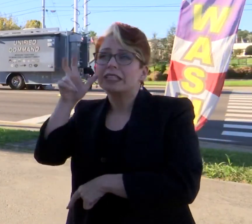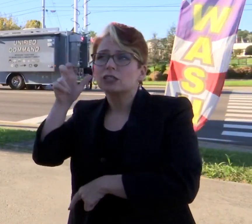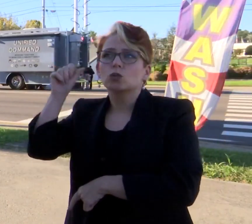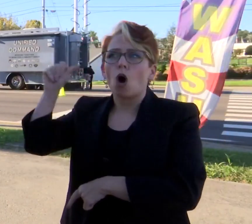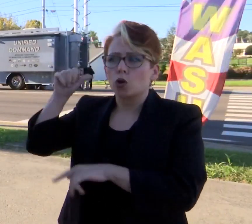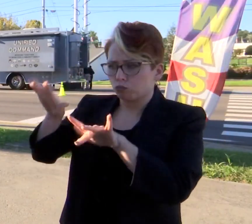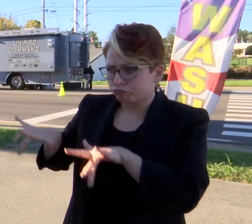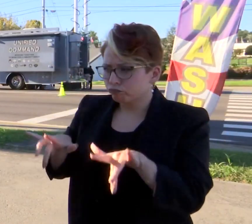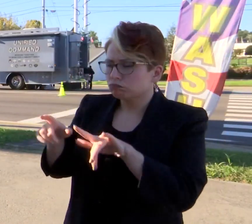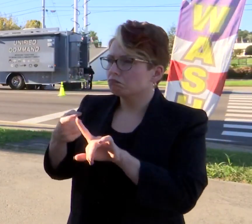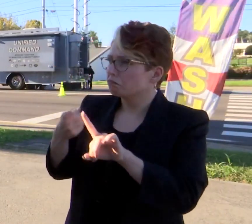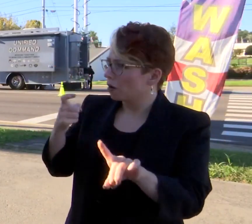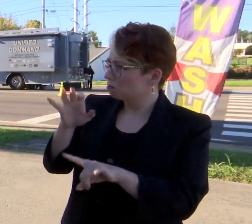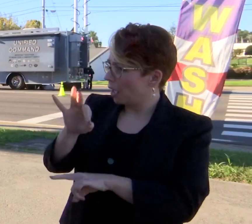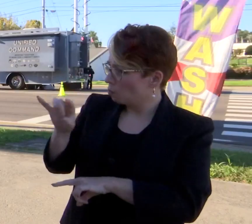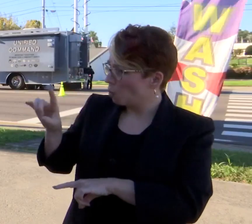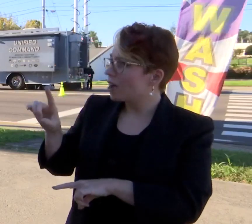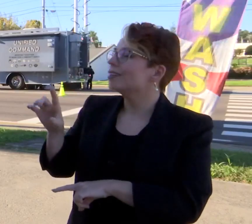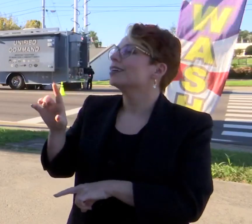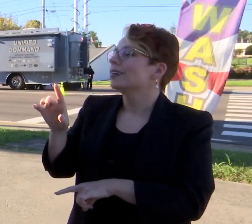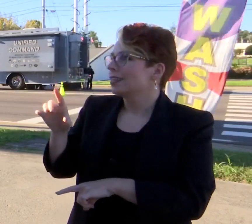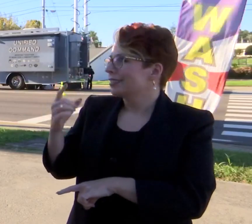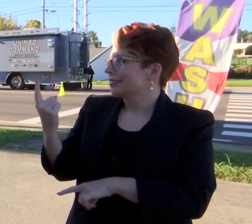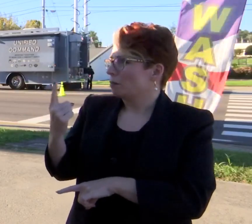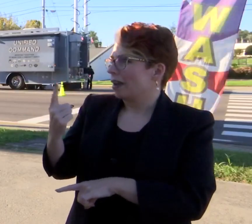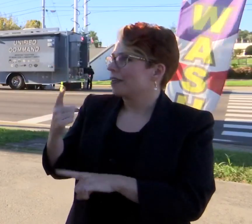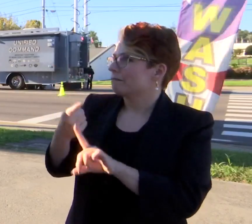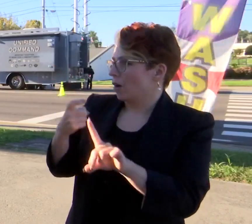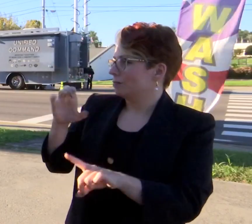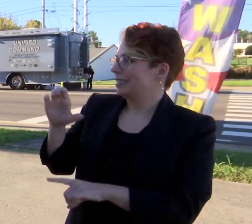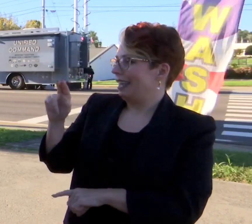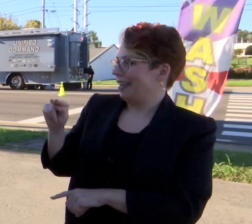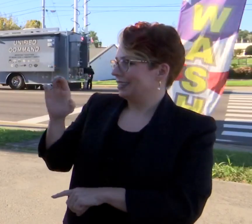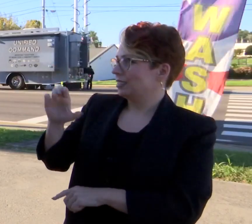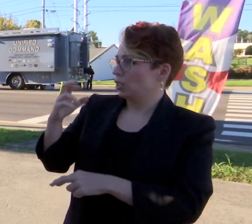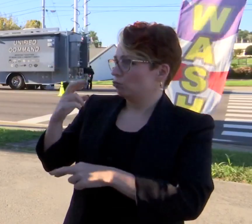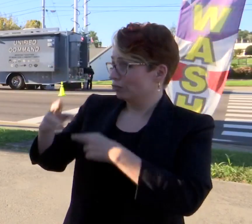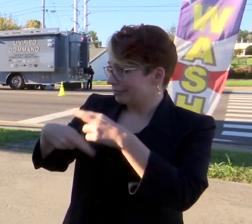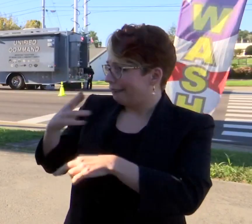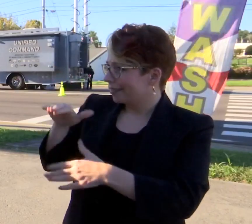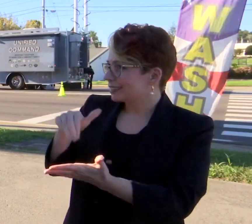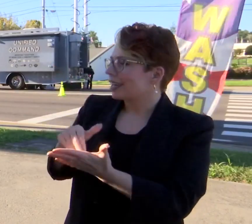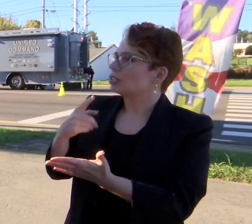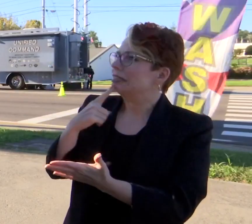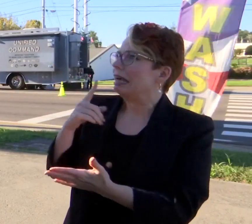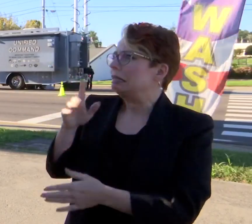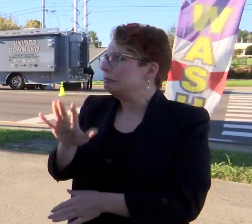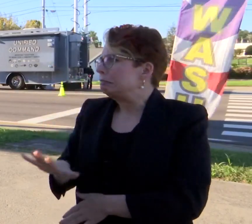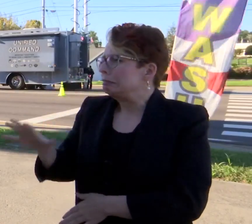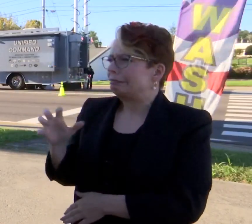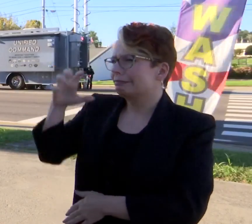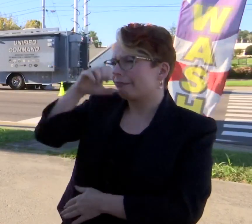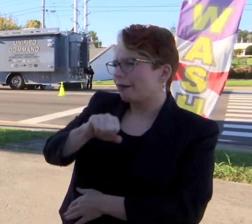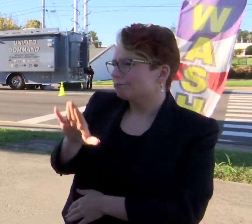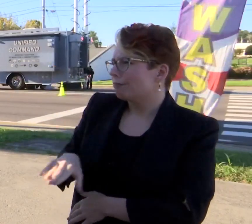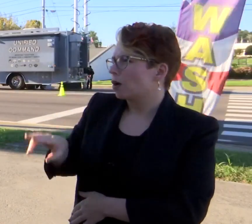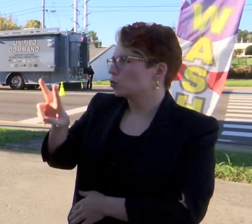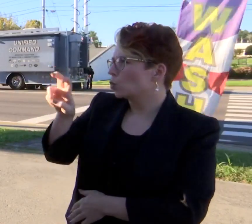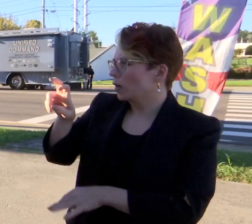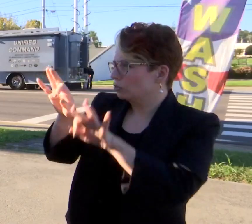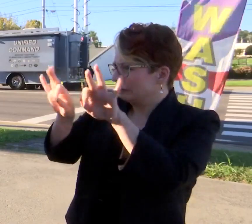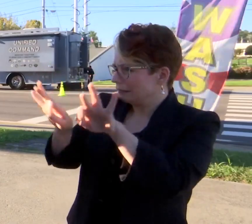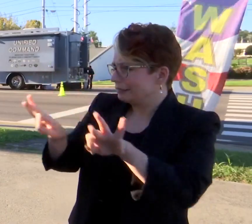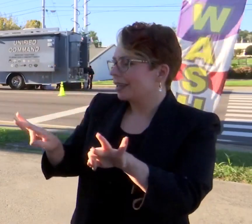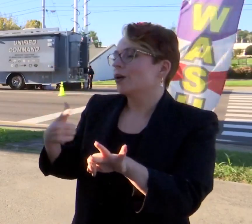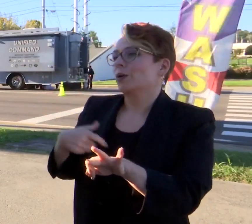we were told that from the individuals who discovered it at CMC was that they thought there was about 200 pieces of dynamite or explosives in there. We're